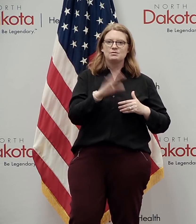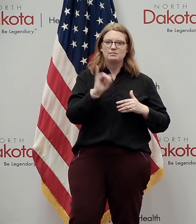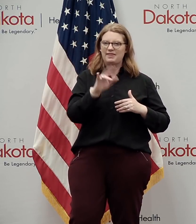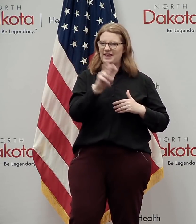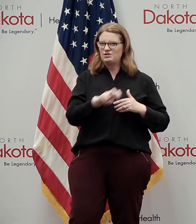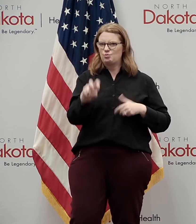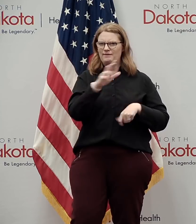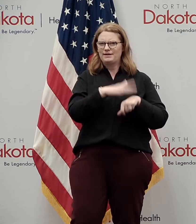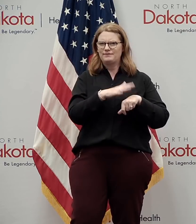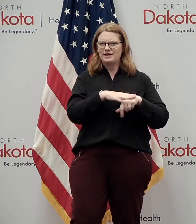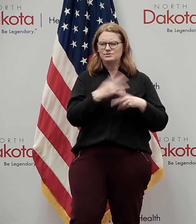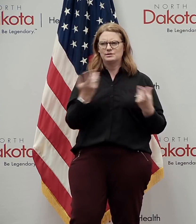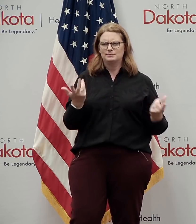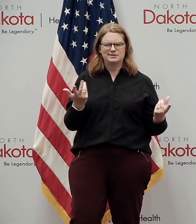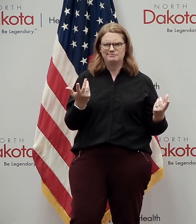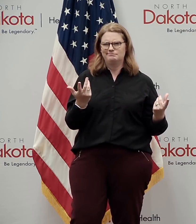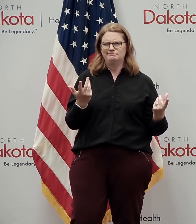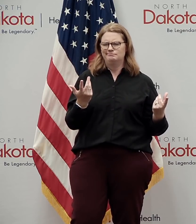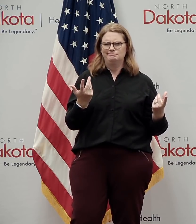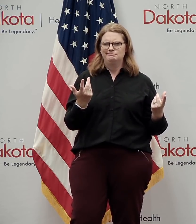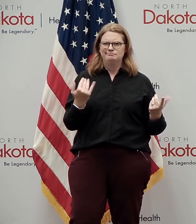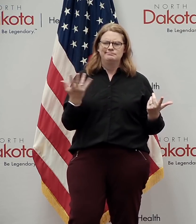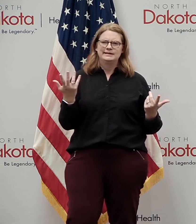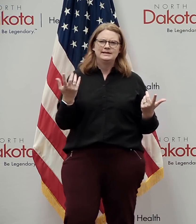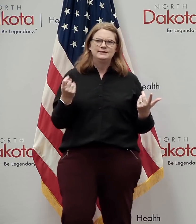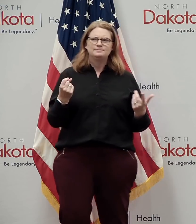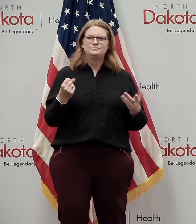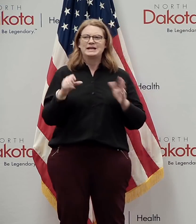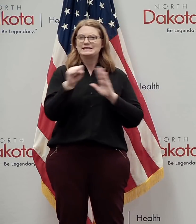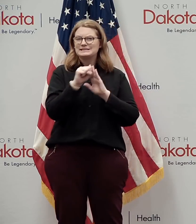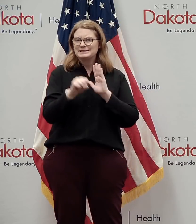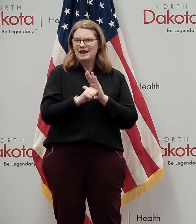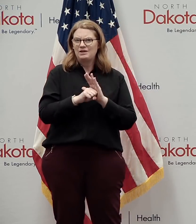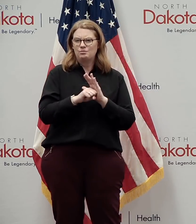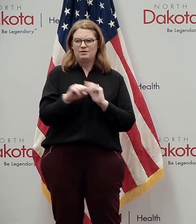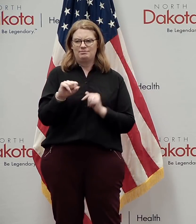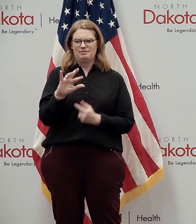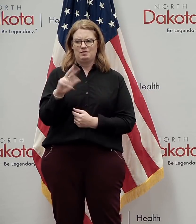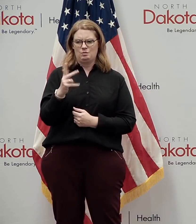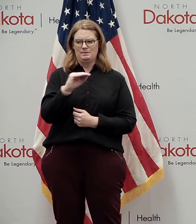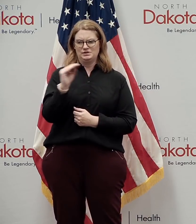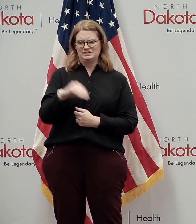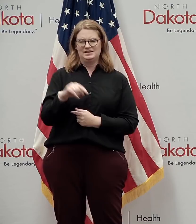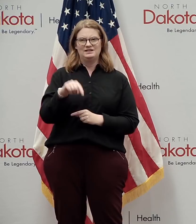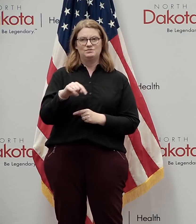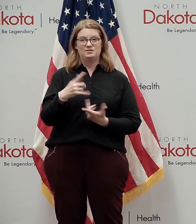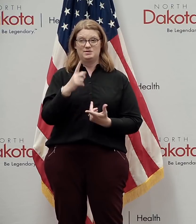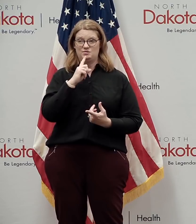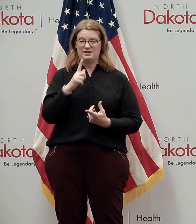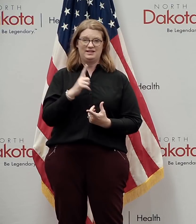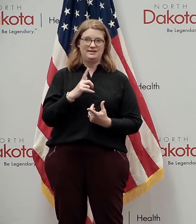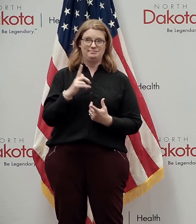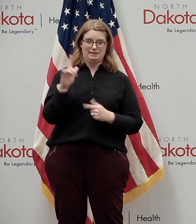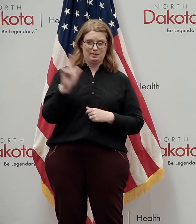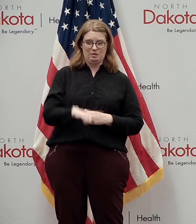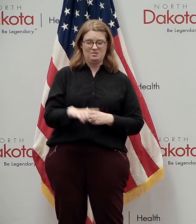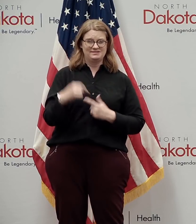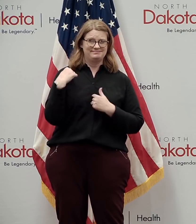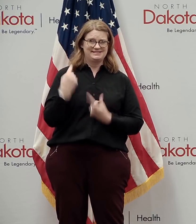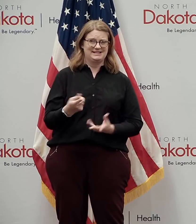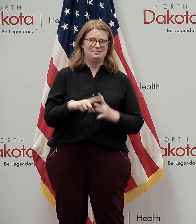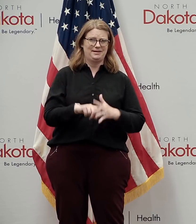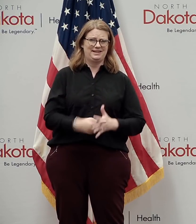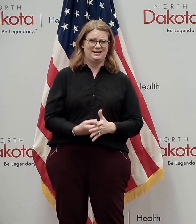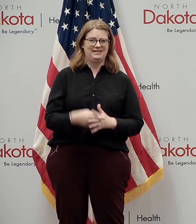But the idea that a state with 3%, where we've been one of the lowest from all along, is on a travel advisory. I